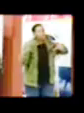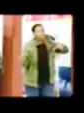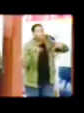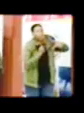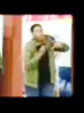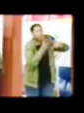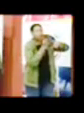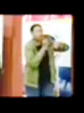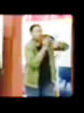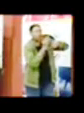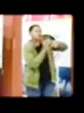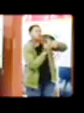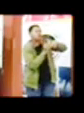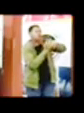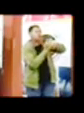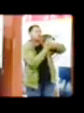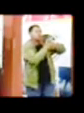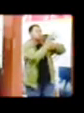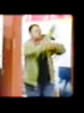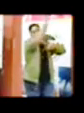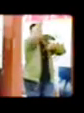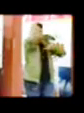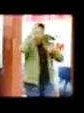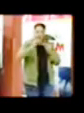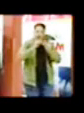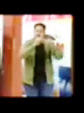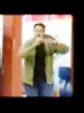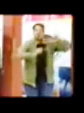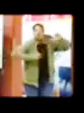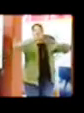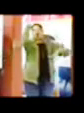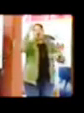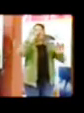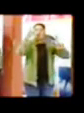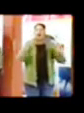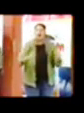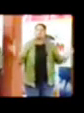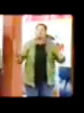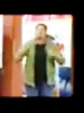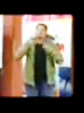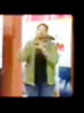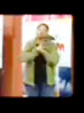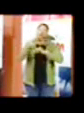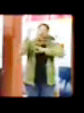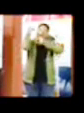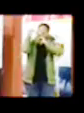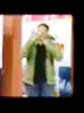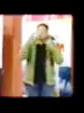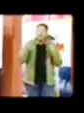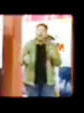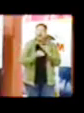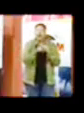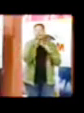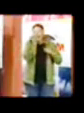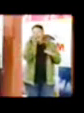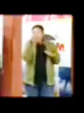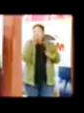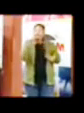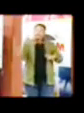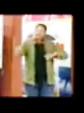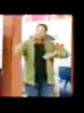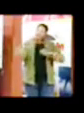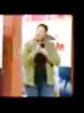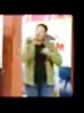west, while it makes its recurvature and continues to the north. So this is what was expected. There is a little break that